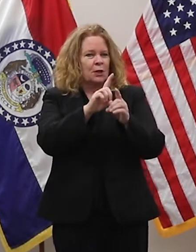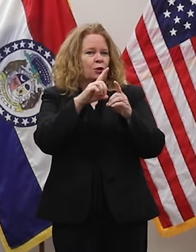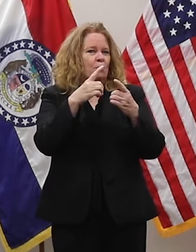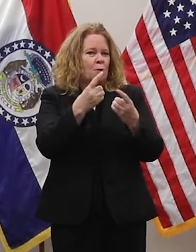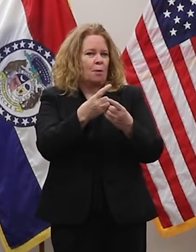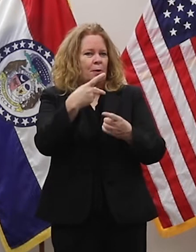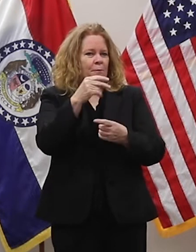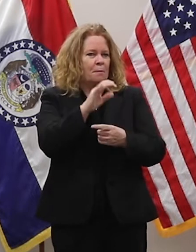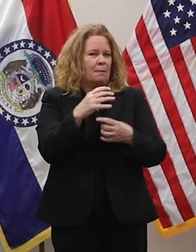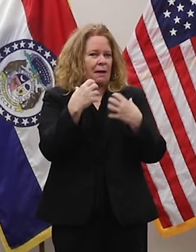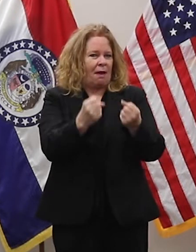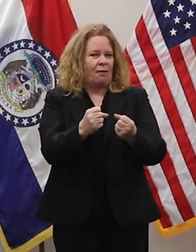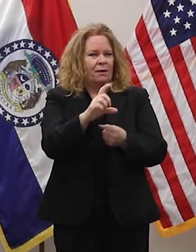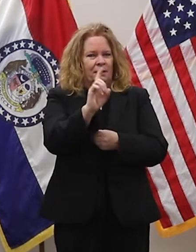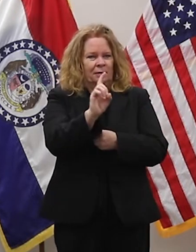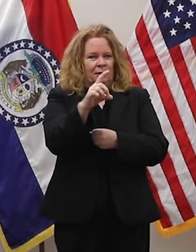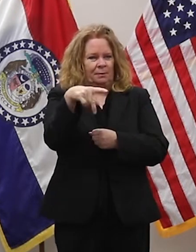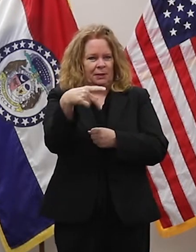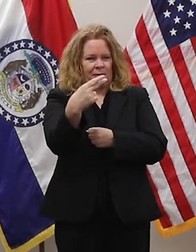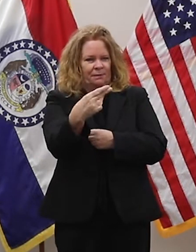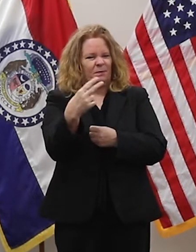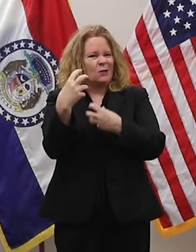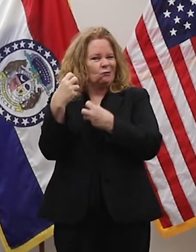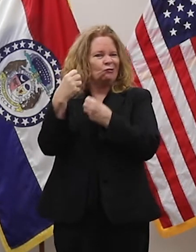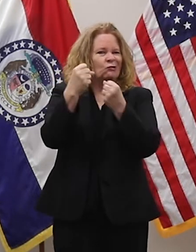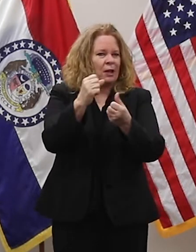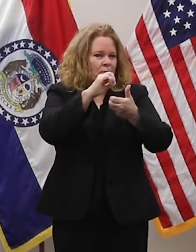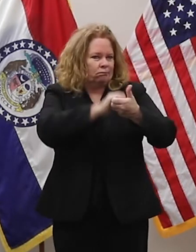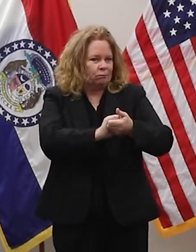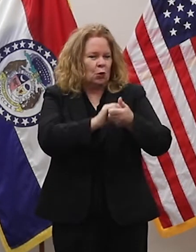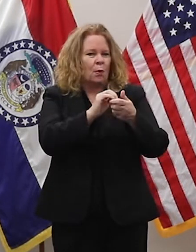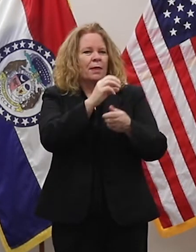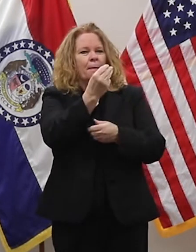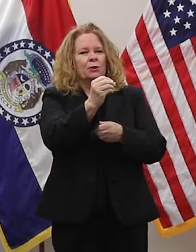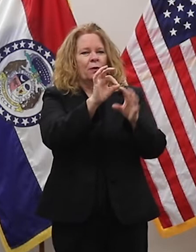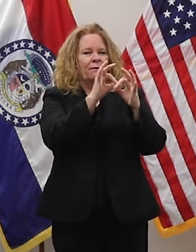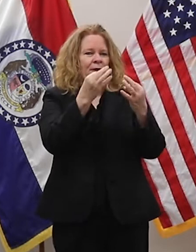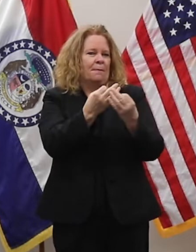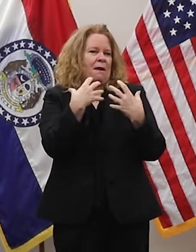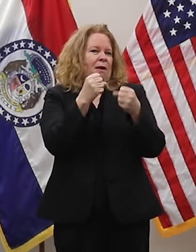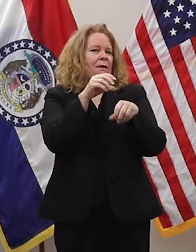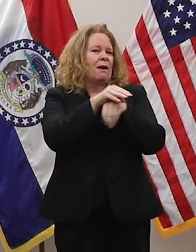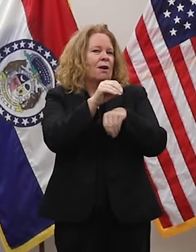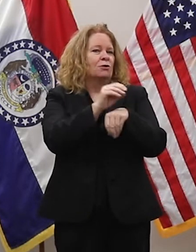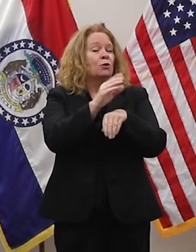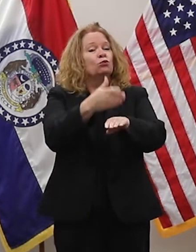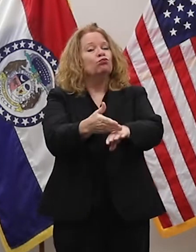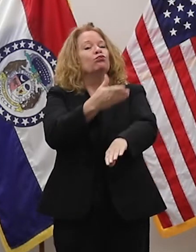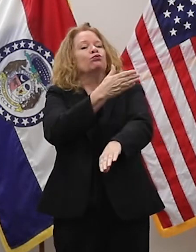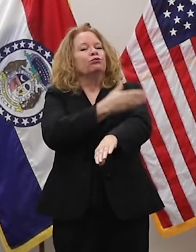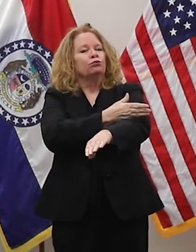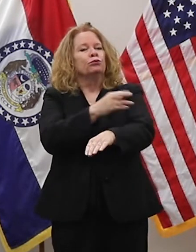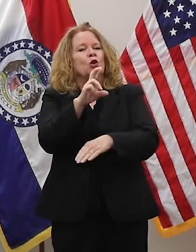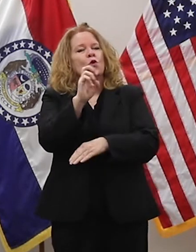to strengthen its partnership with Missouri Family Health Council in order to expand reproductive health services